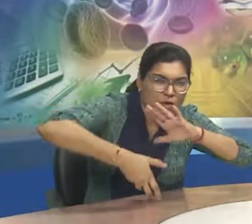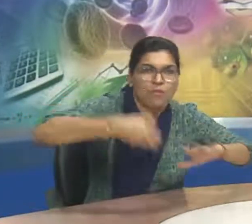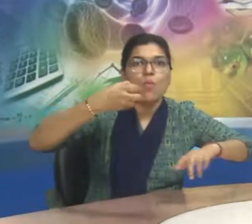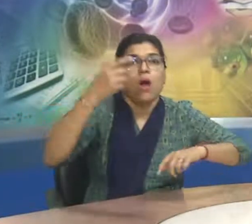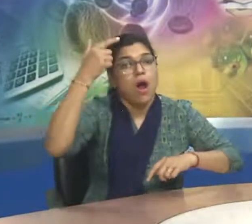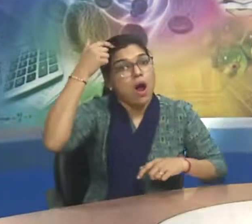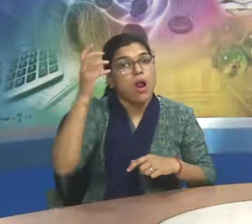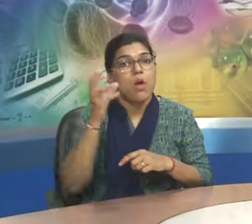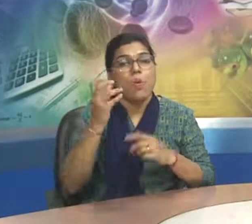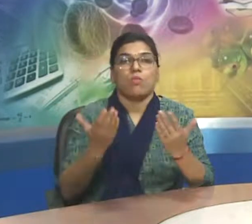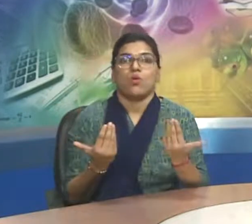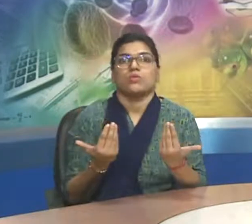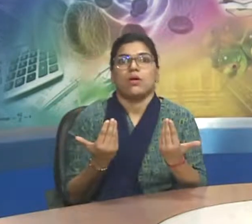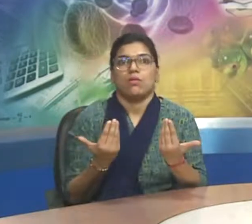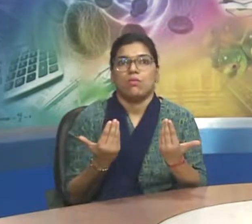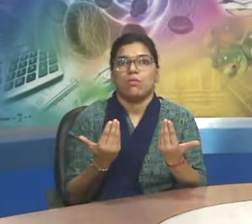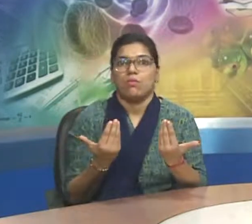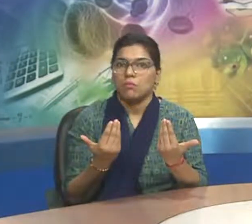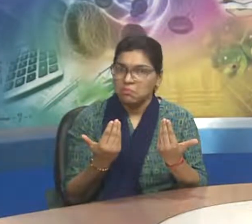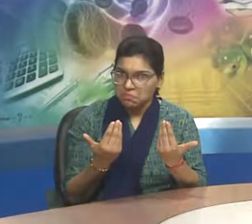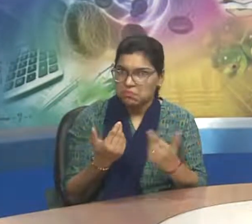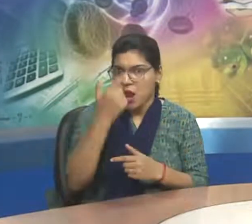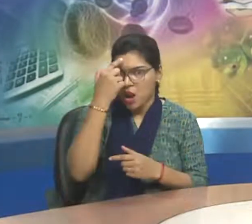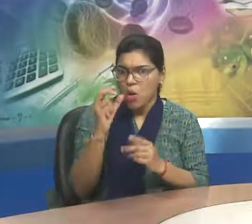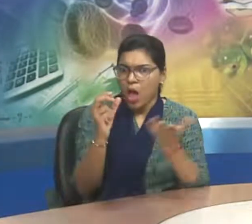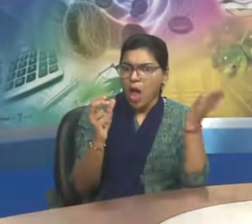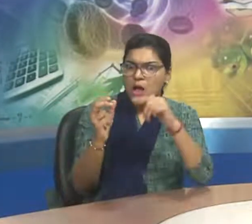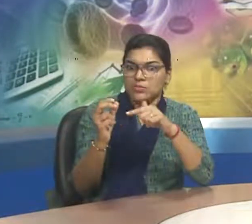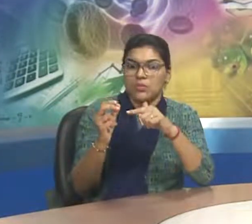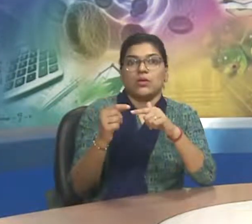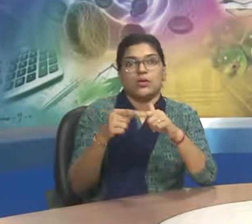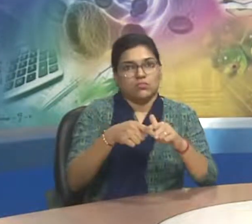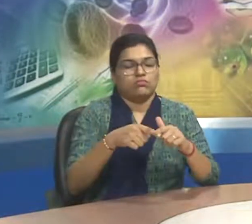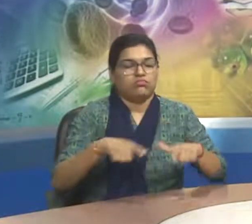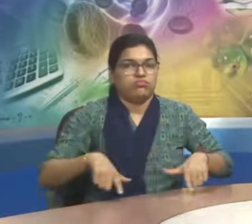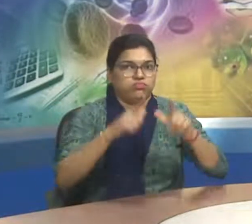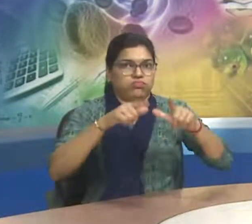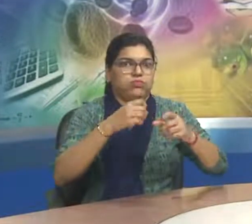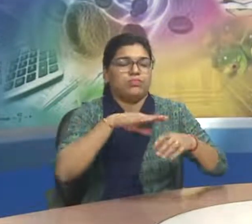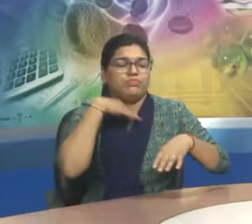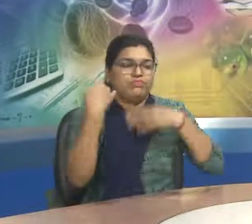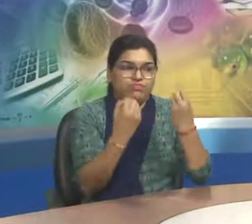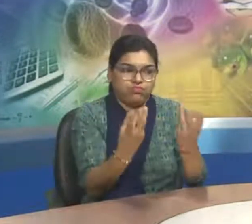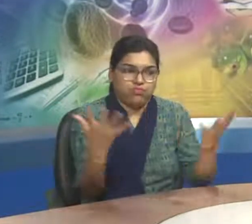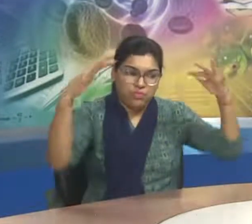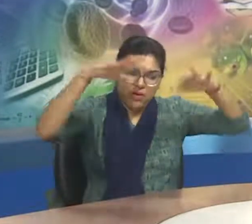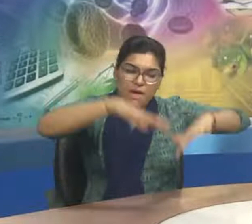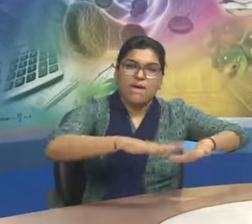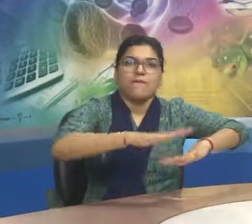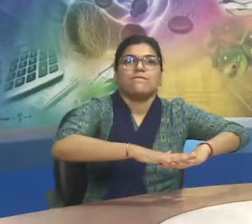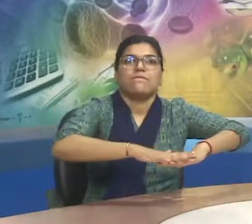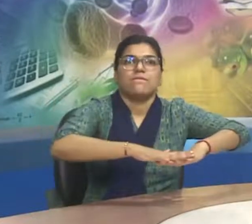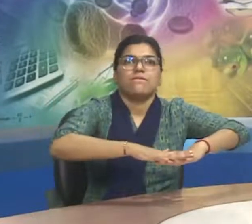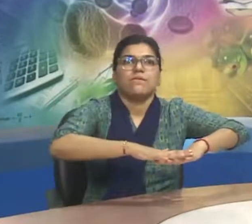The duration for all this transformation is not few years, it is many